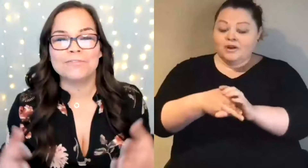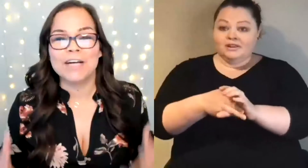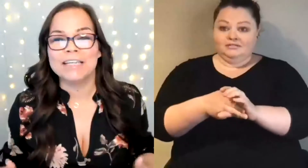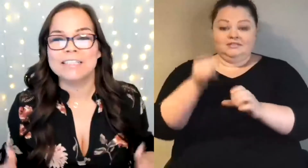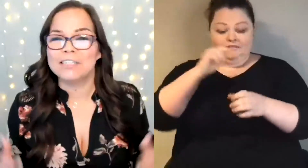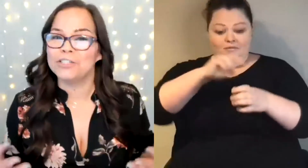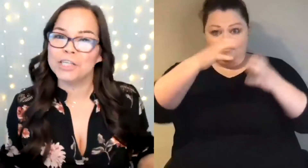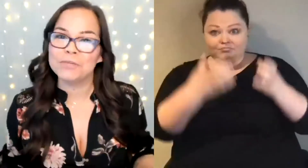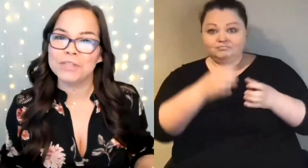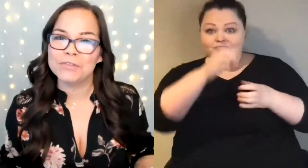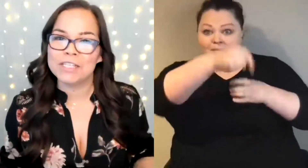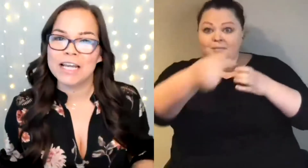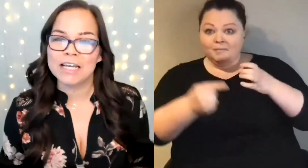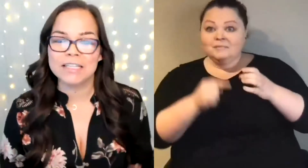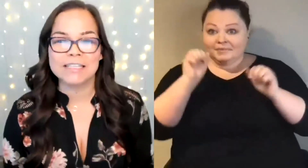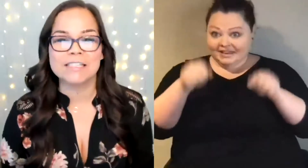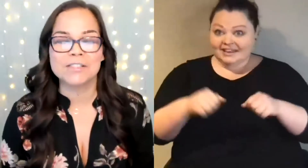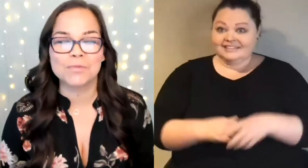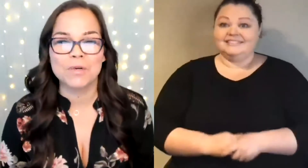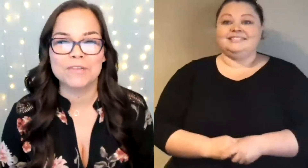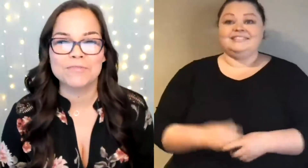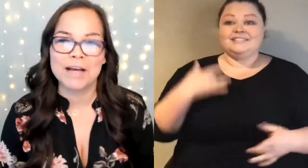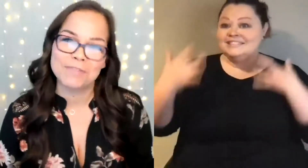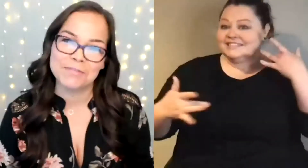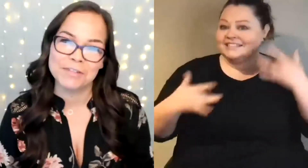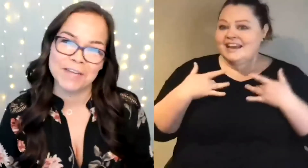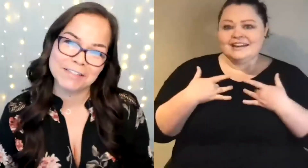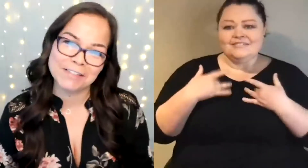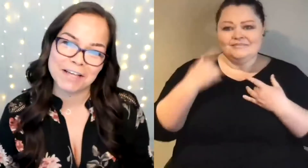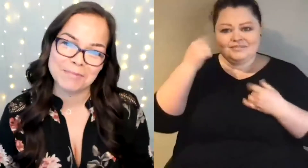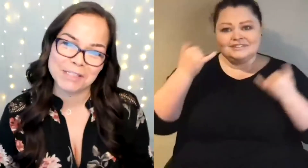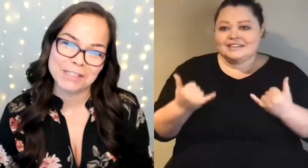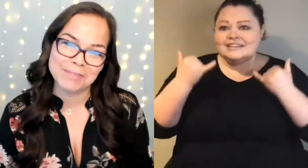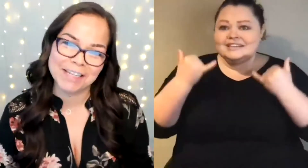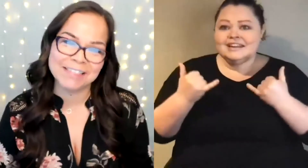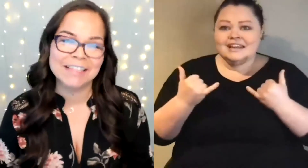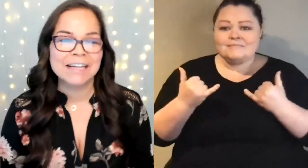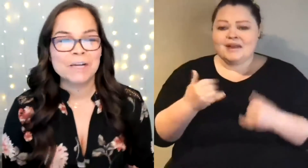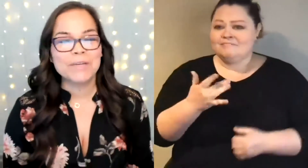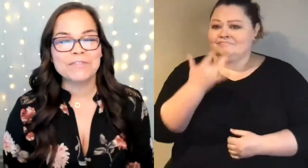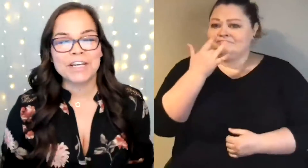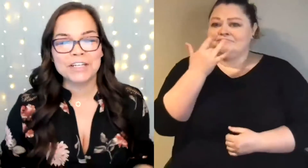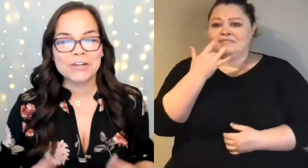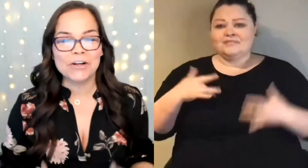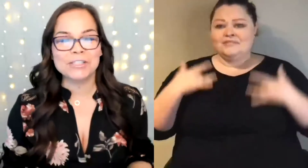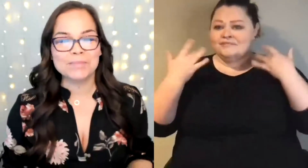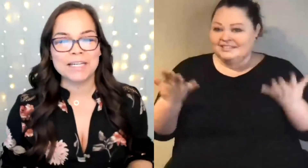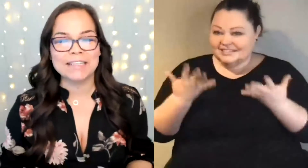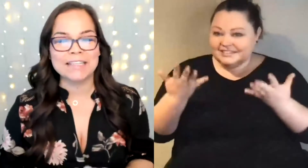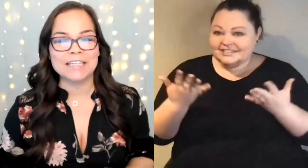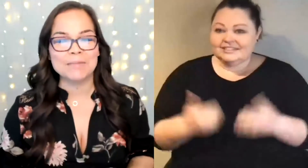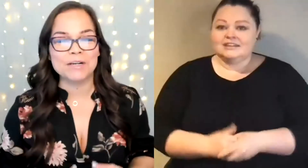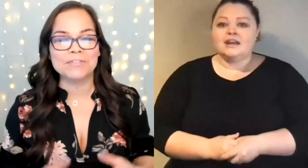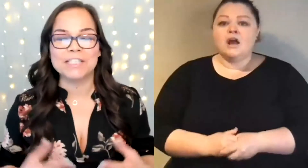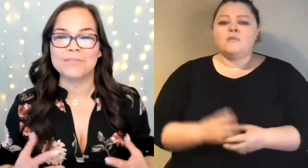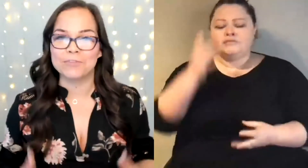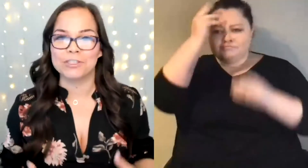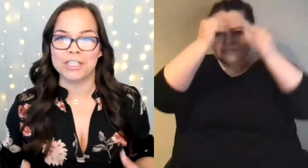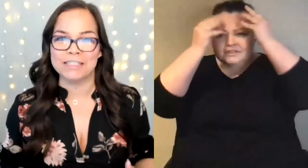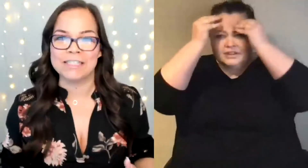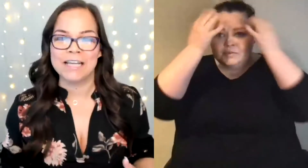much fun to share with you today. This is one of my favorite events, I must admit. We invite you to contemplate the theme